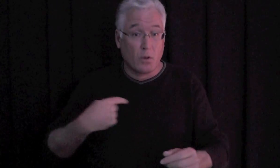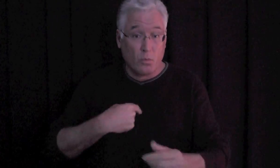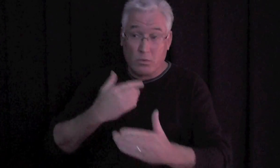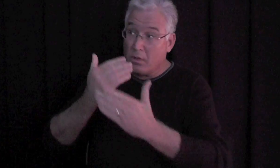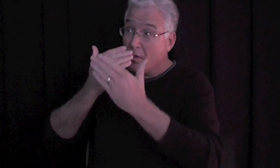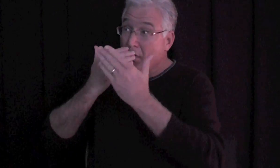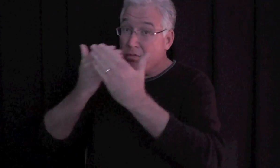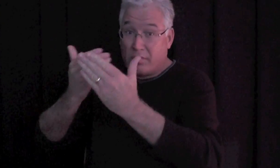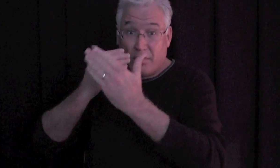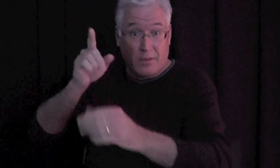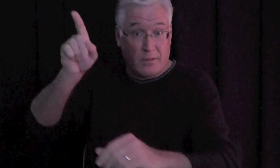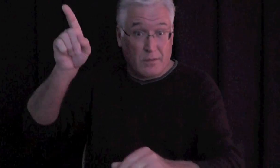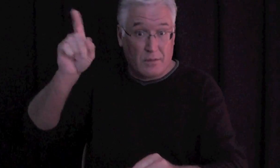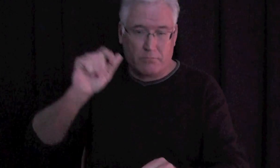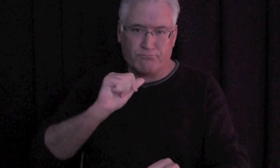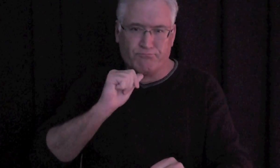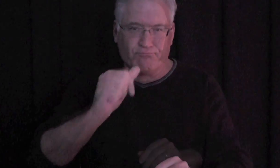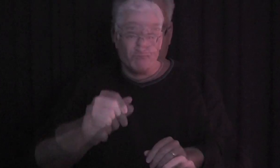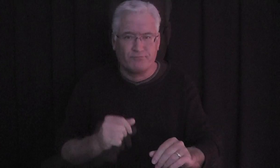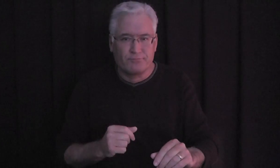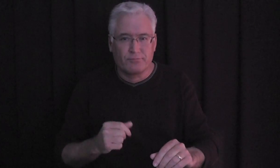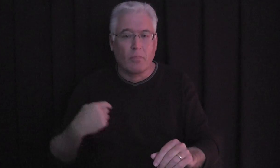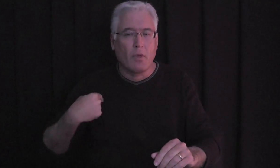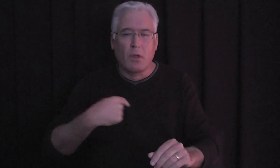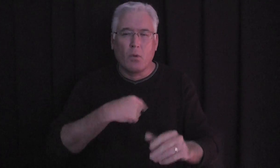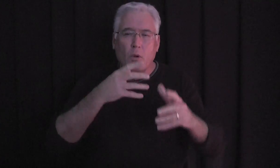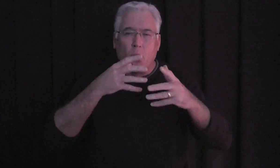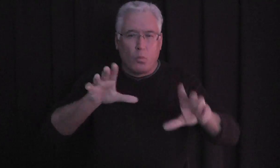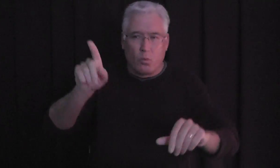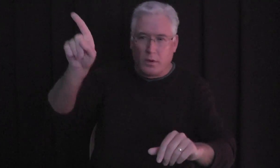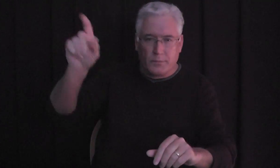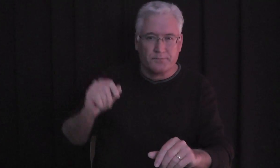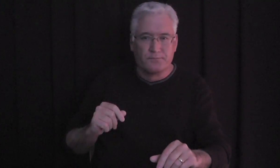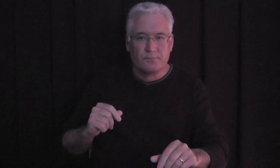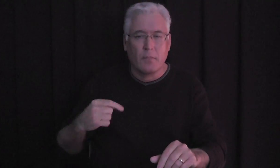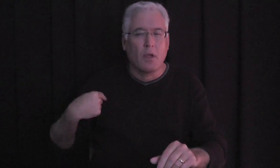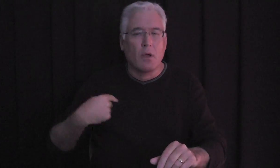sins that we do is that we are not thankful to God. We're not.